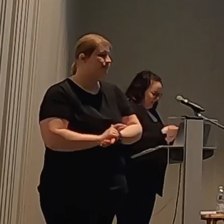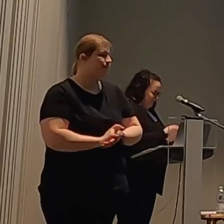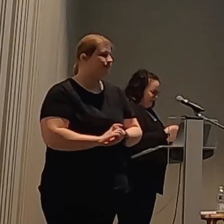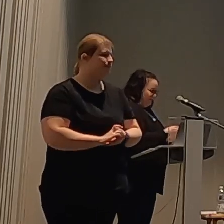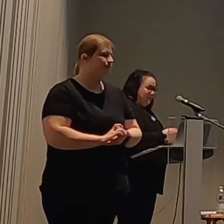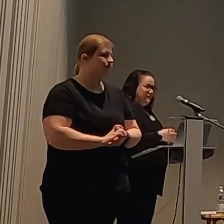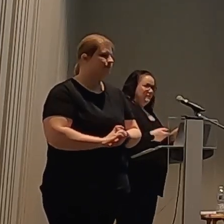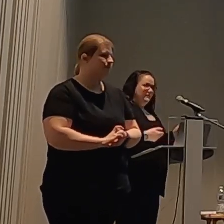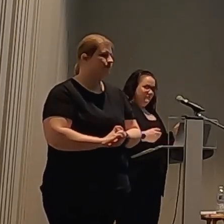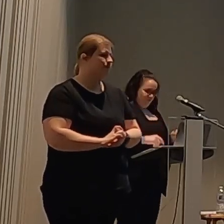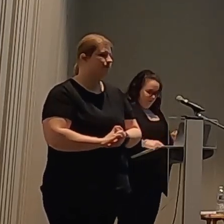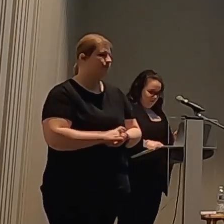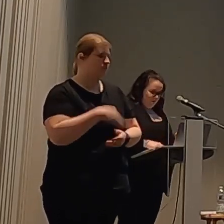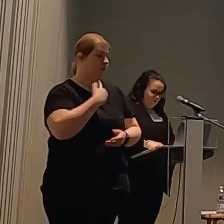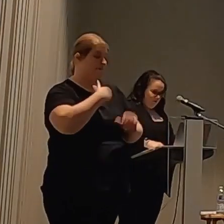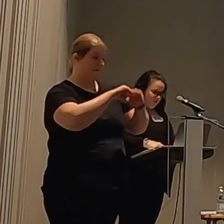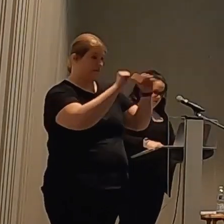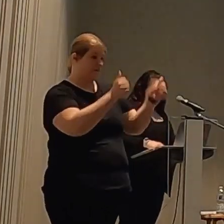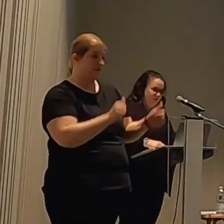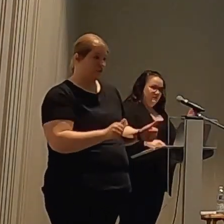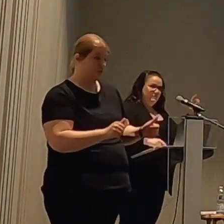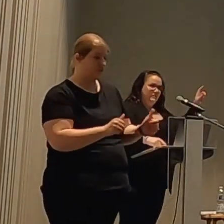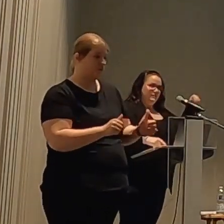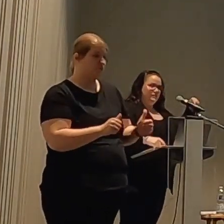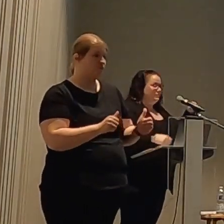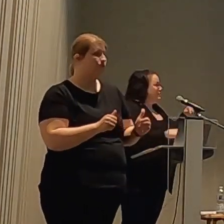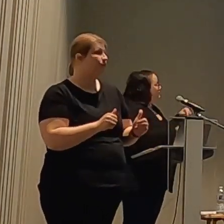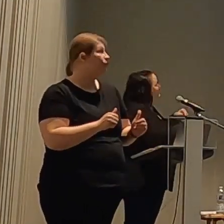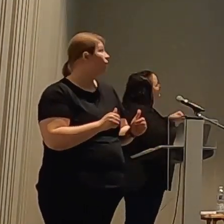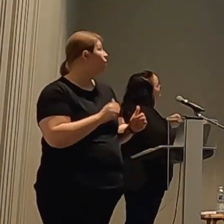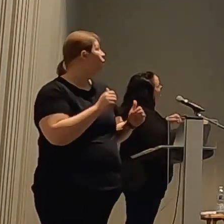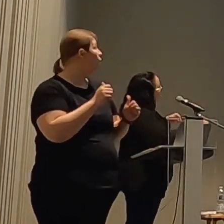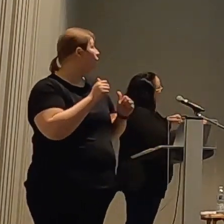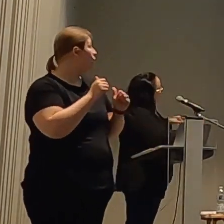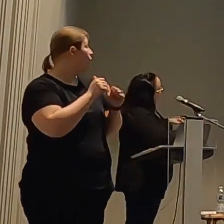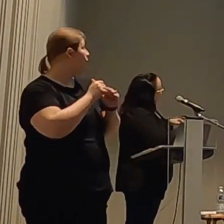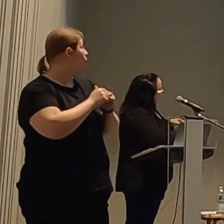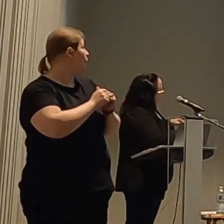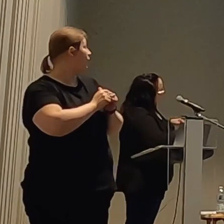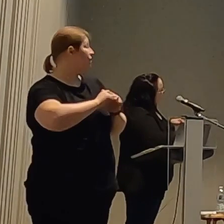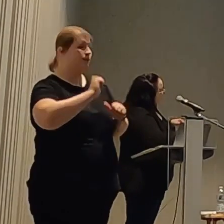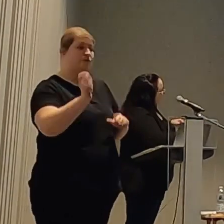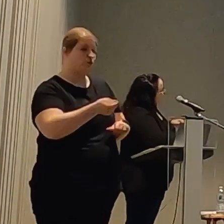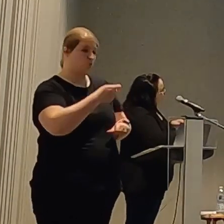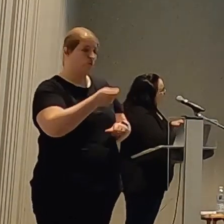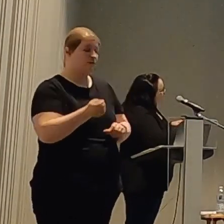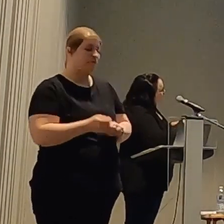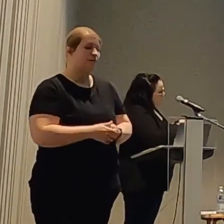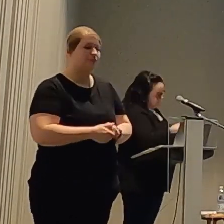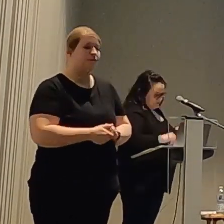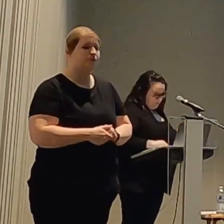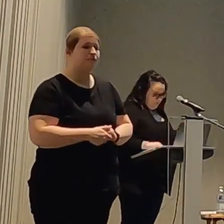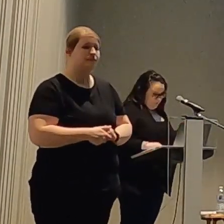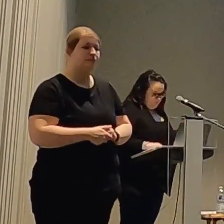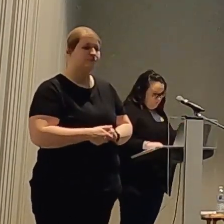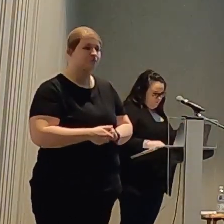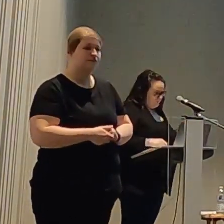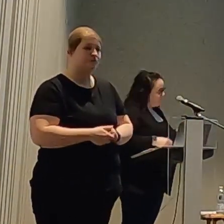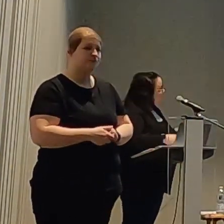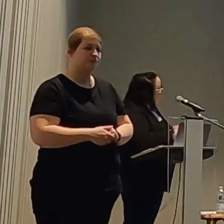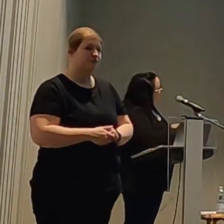So we've got that figure with the sword, this character right here.